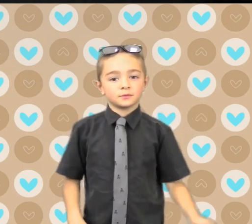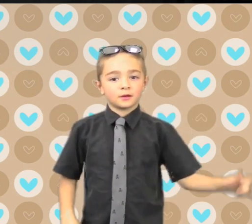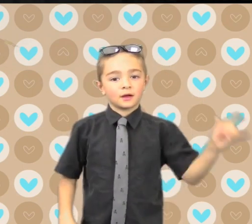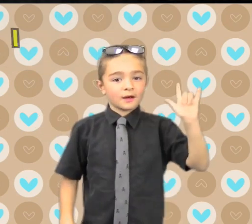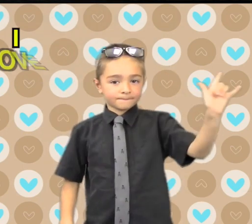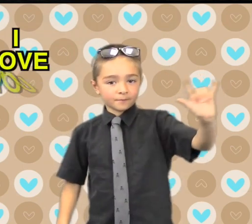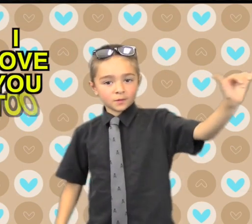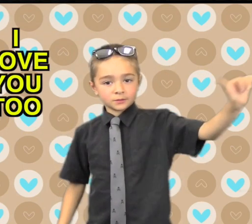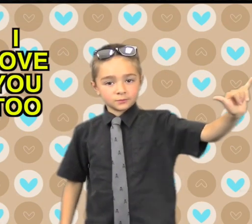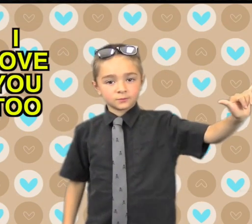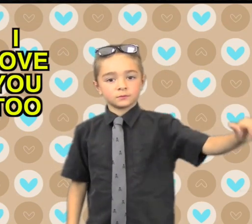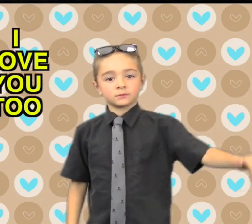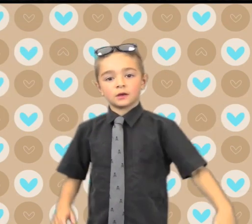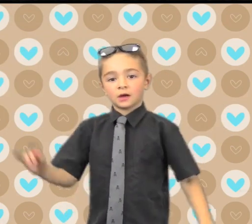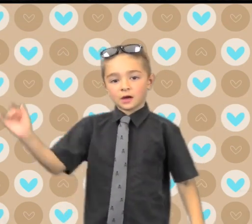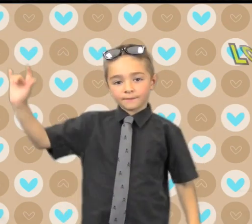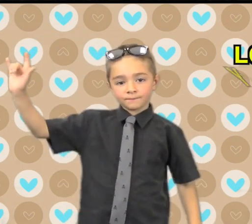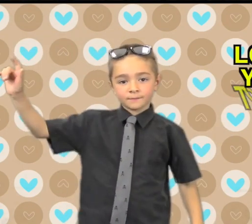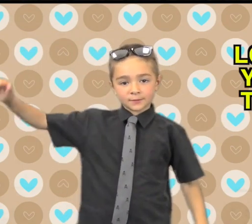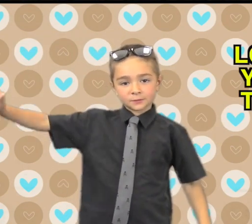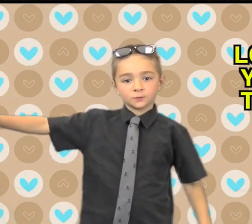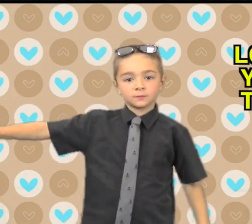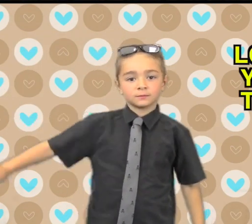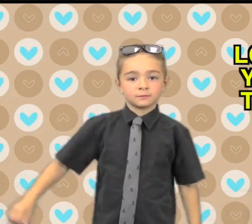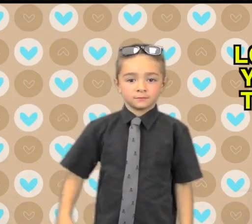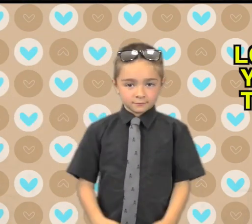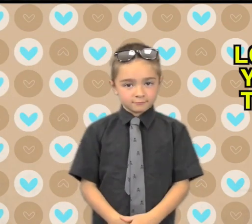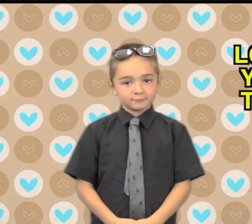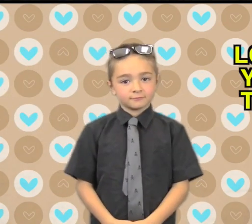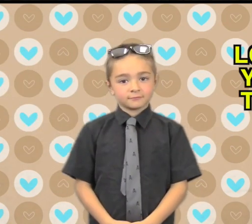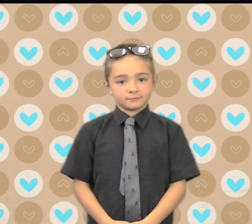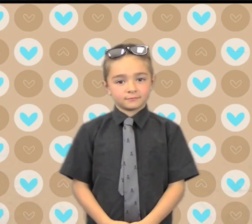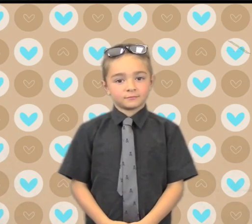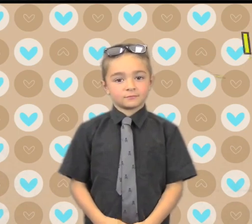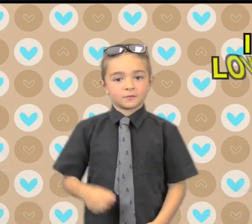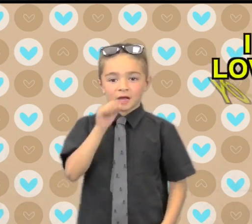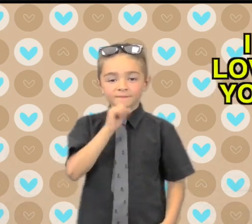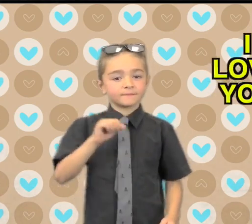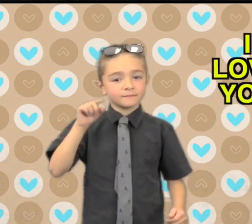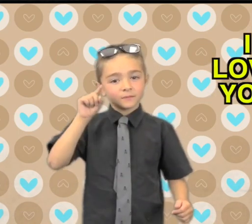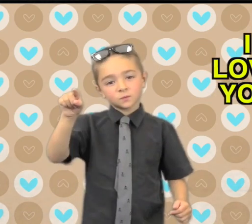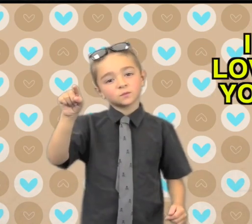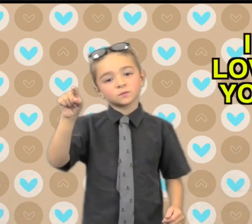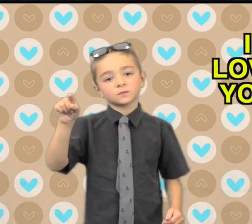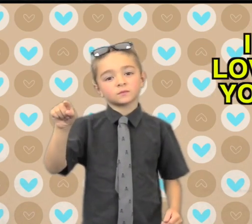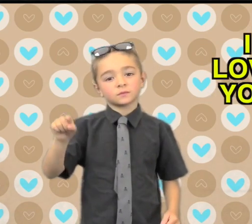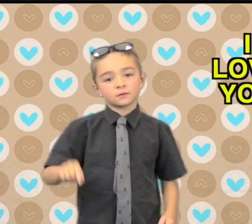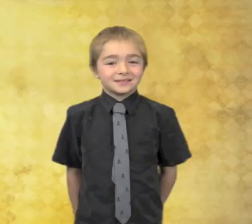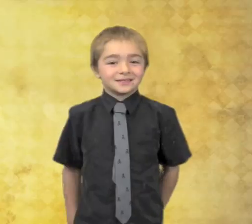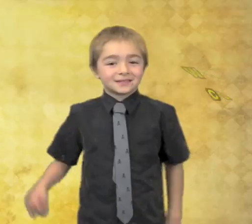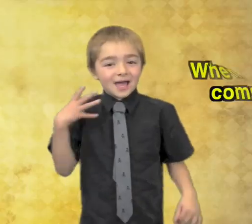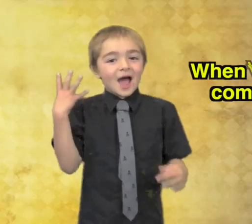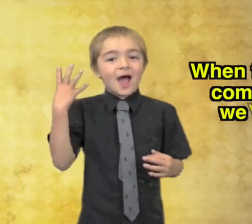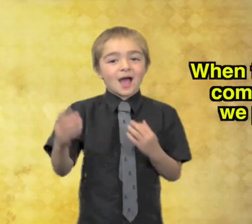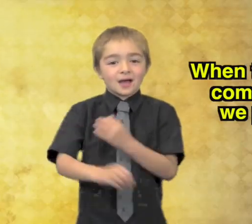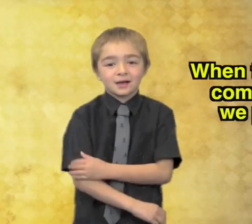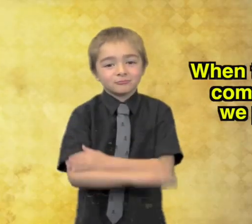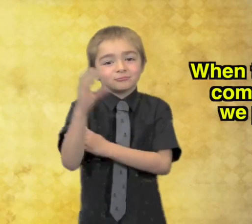I love you too, I love you too. I love you. When the sun come out we